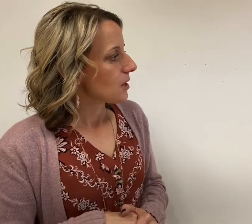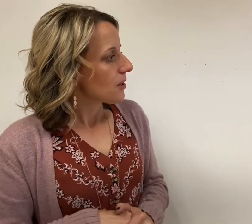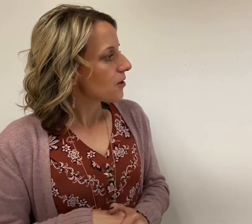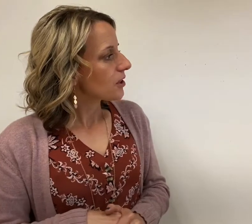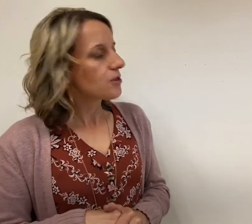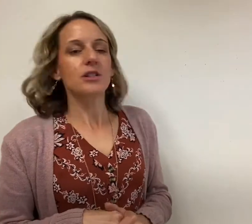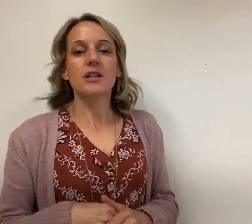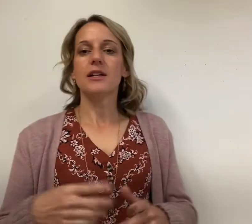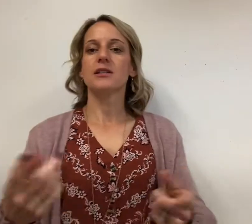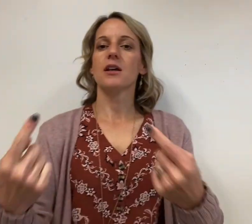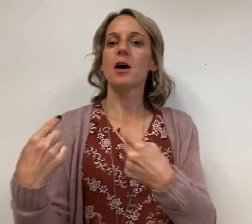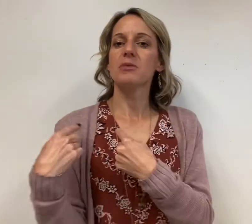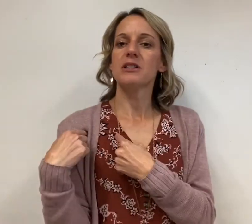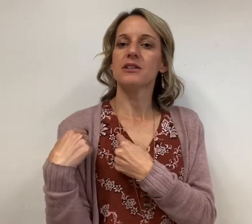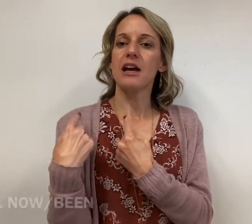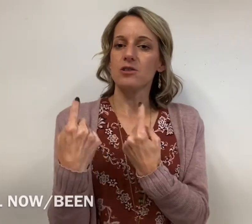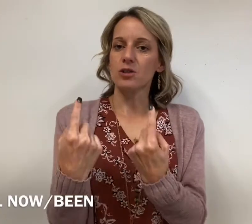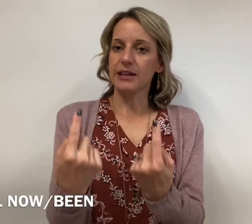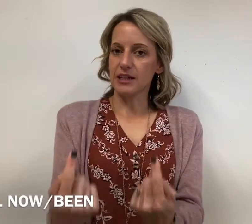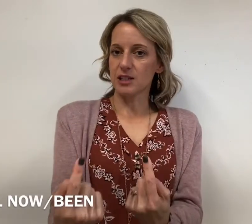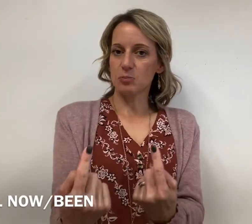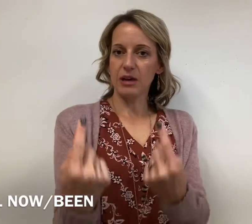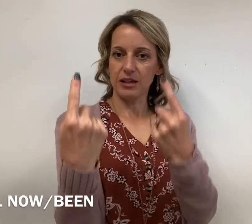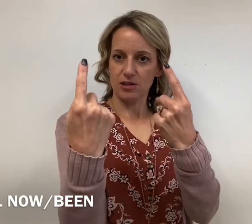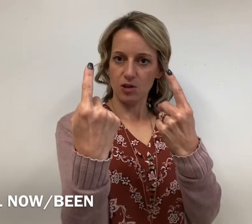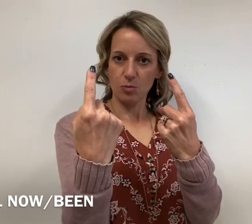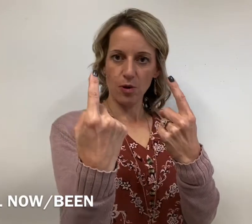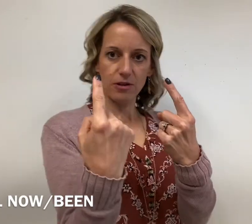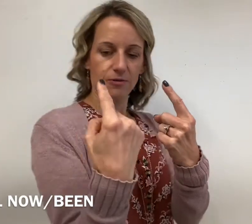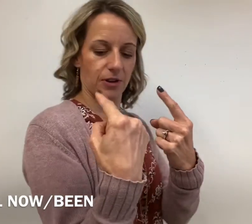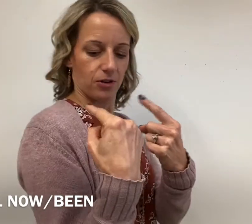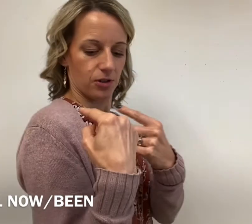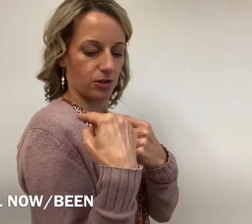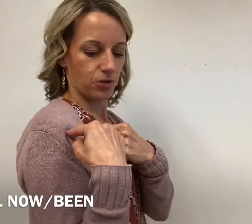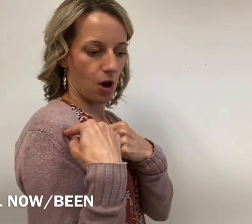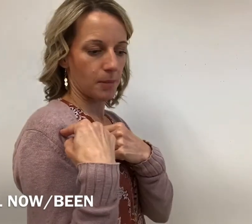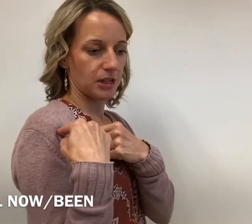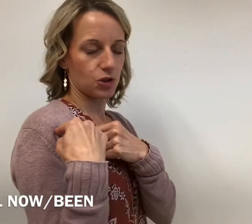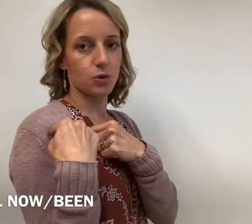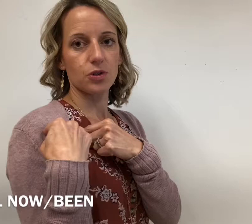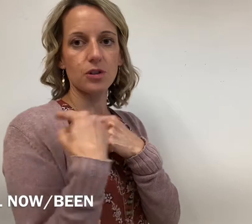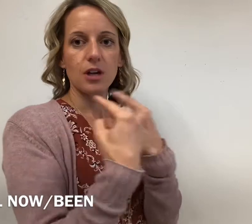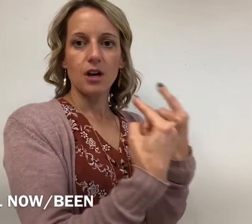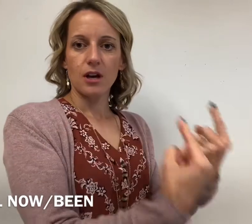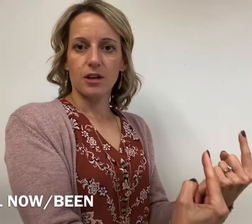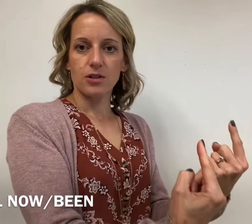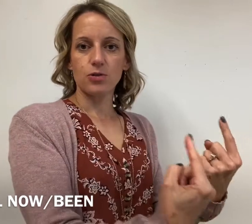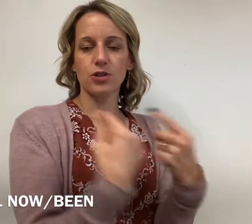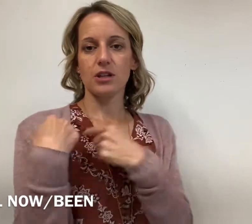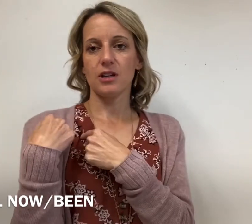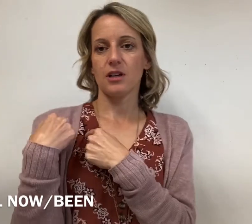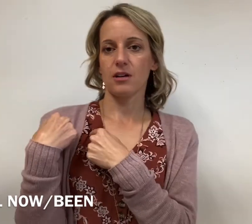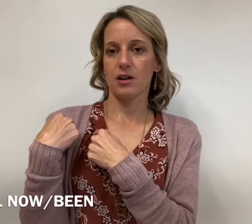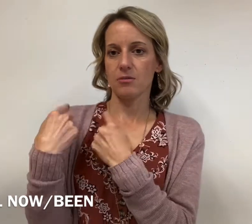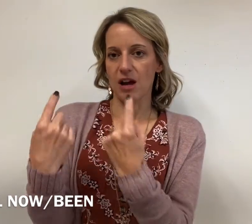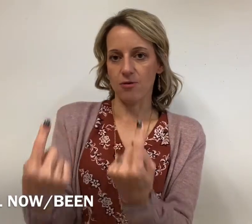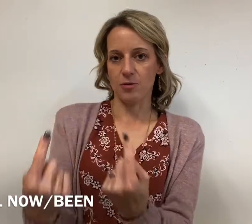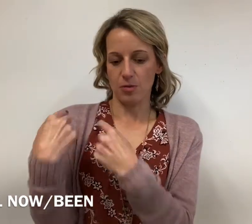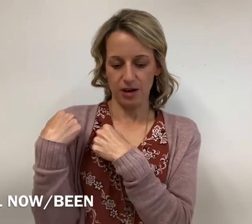They're gonna use the signs up until now, so like it's been. So pointer fingers on your dominant shoulder, usually it comes out from your body a